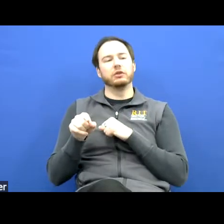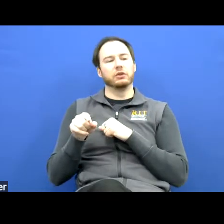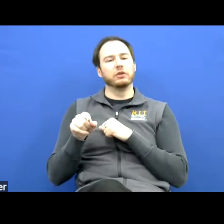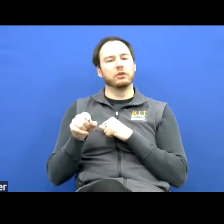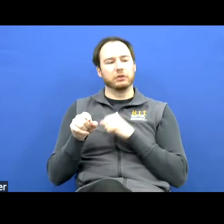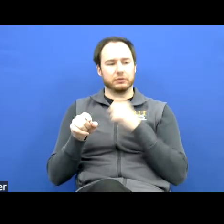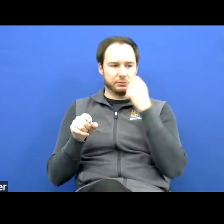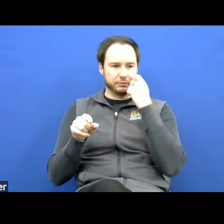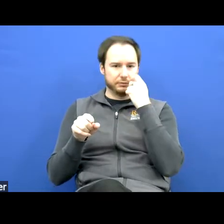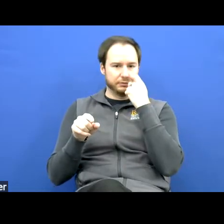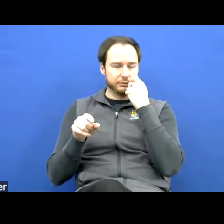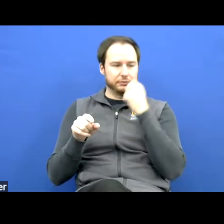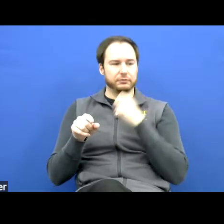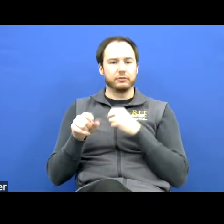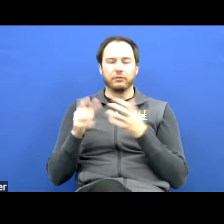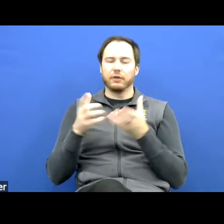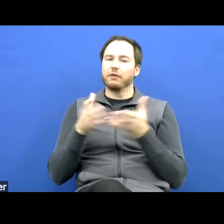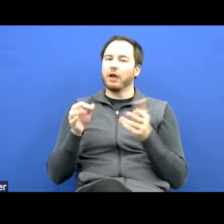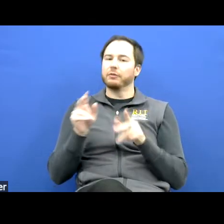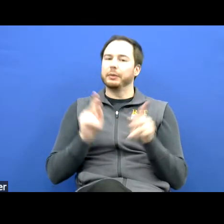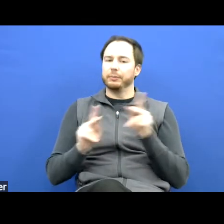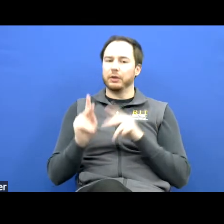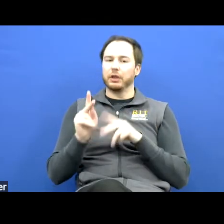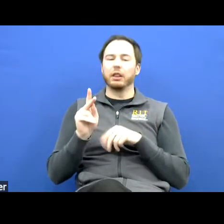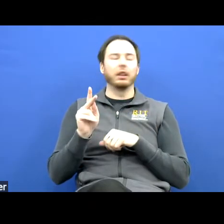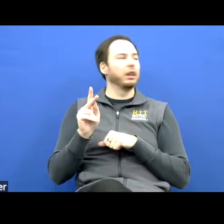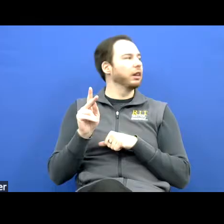one of the things, there's a lot of people,